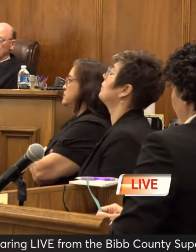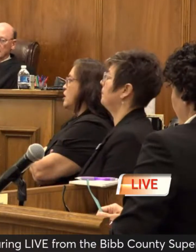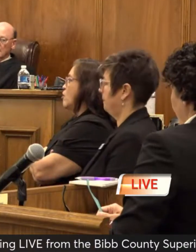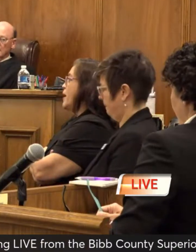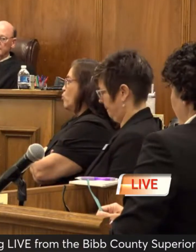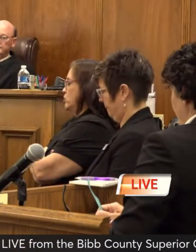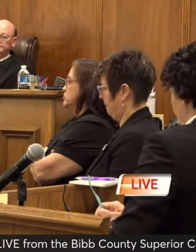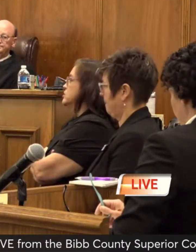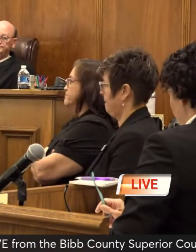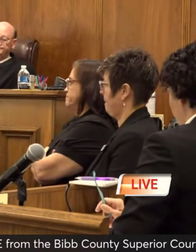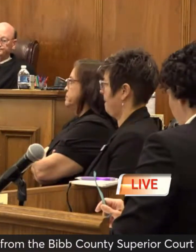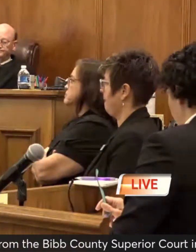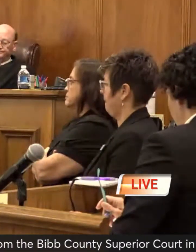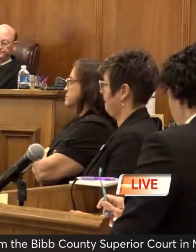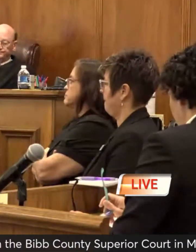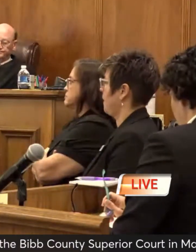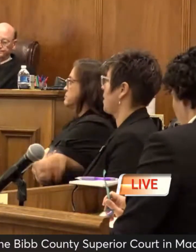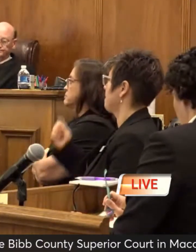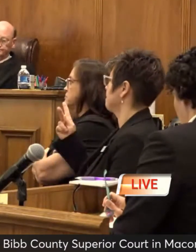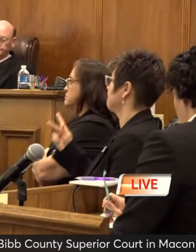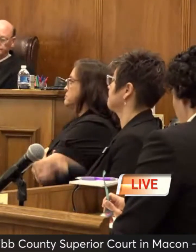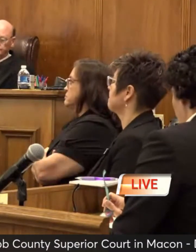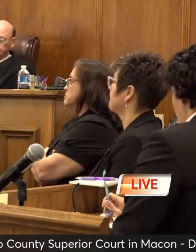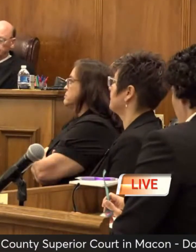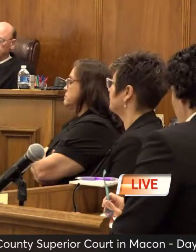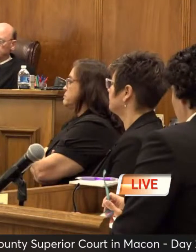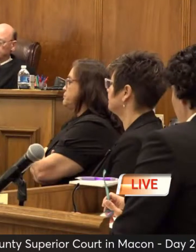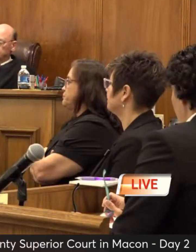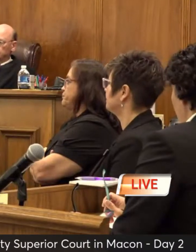Yes, it's all my words.